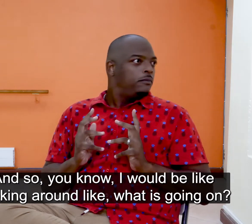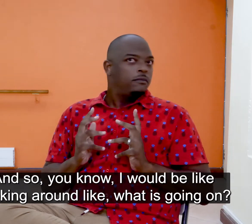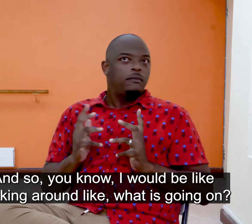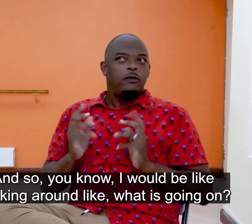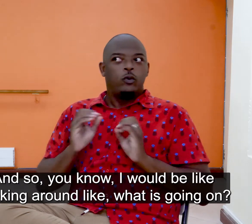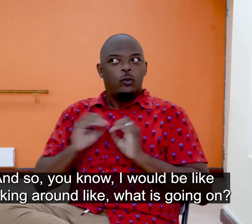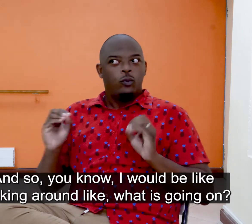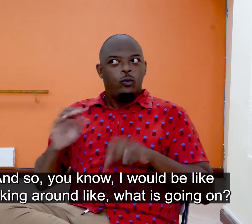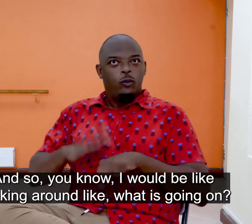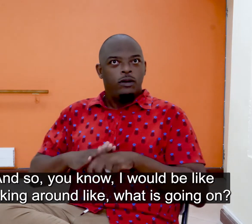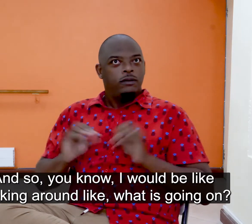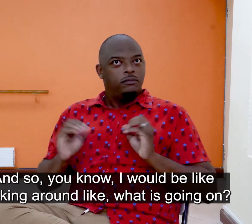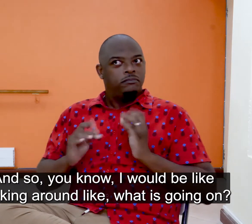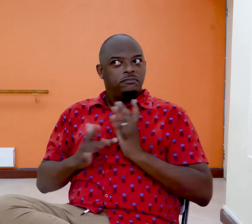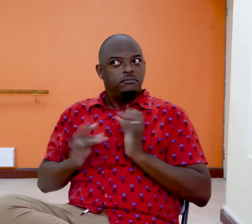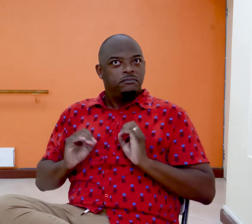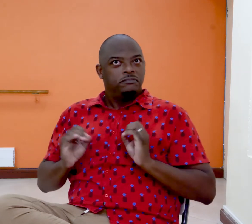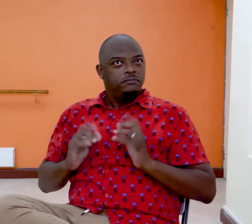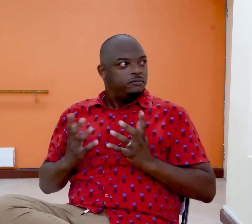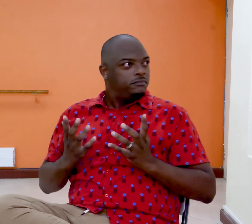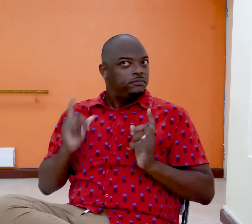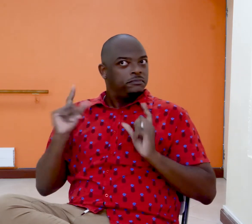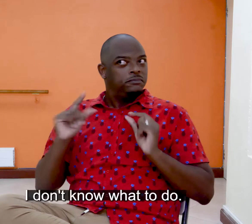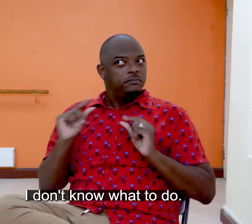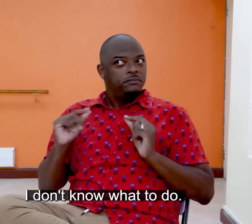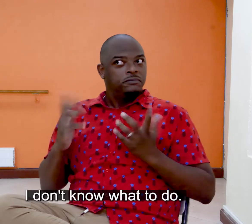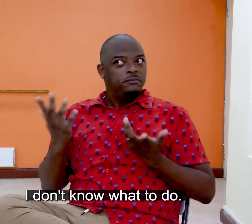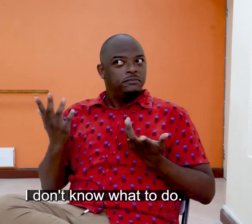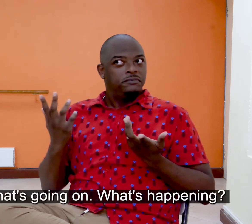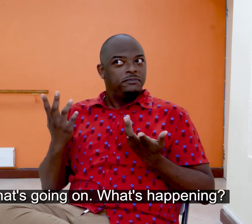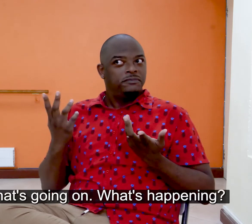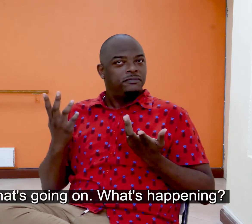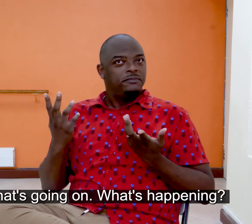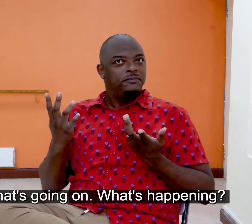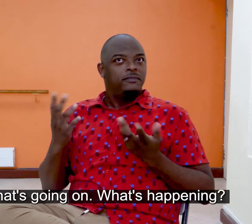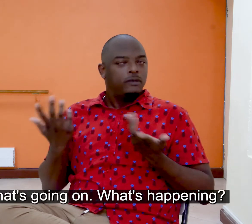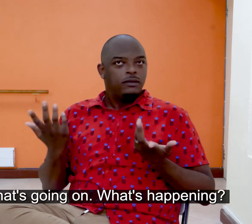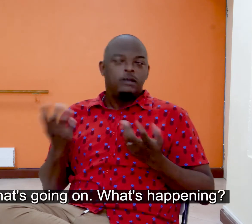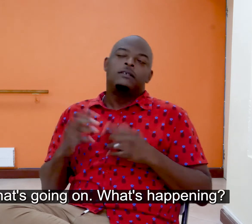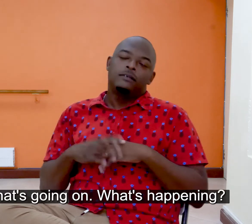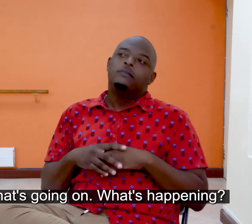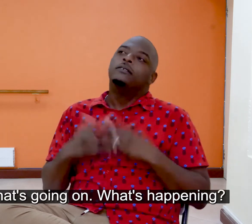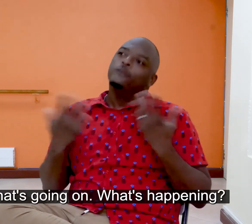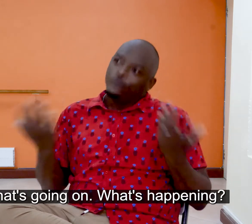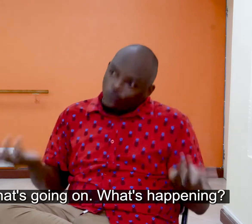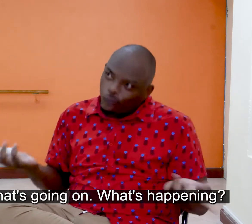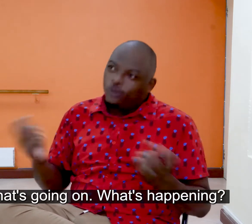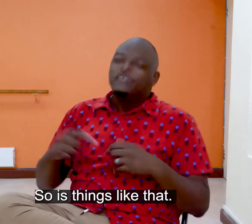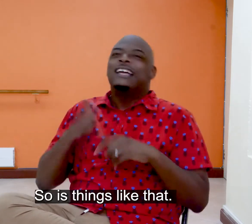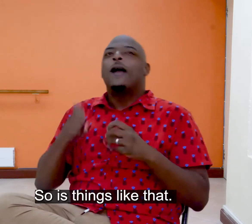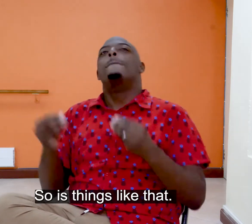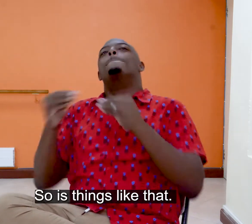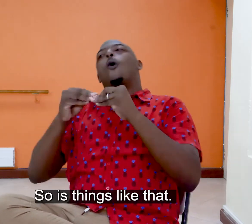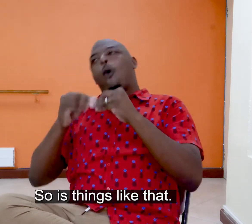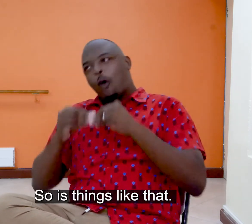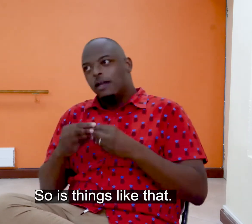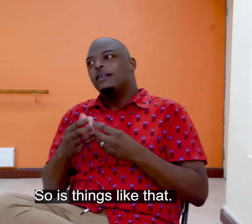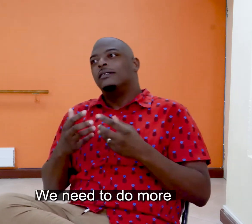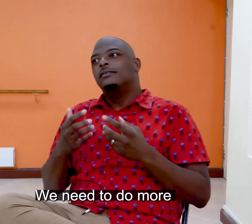what is going on? I don't know what to do. What's going on? What's happening? So it's things like that. We need to